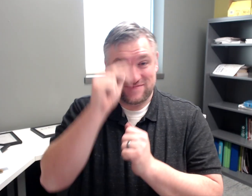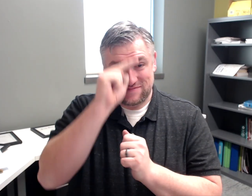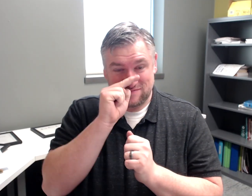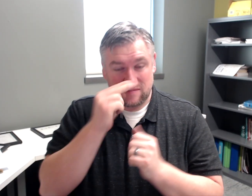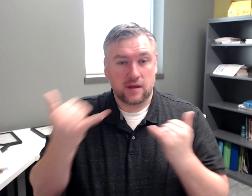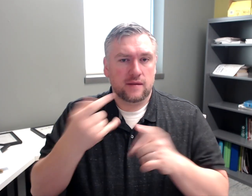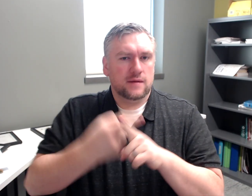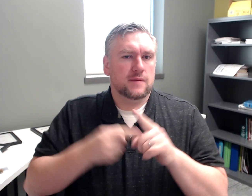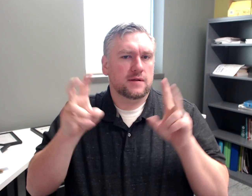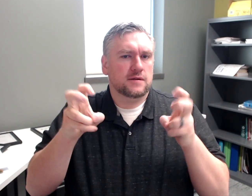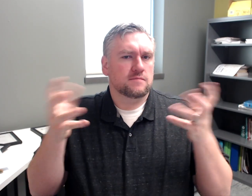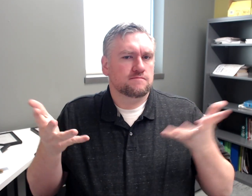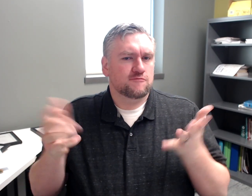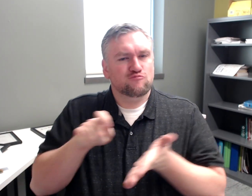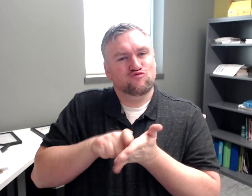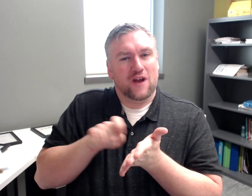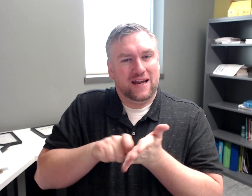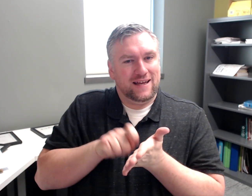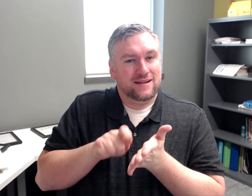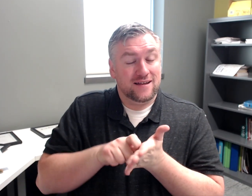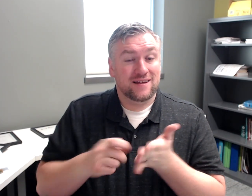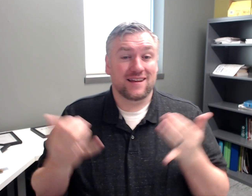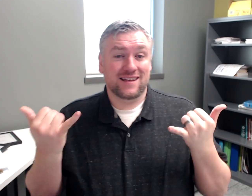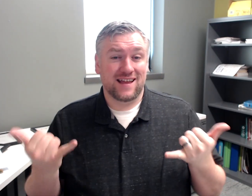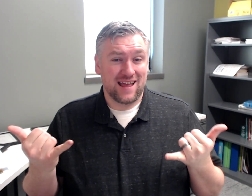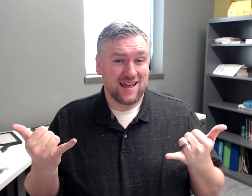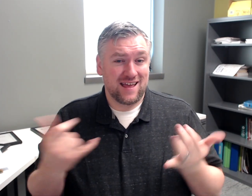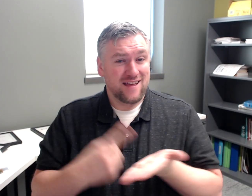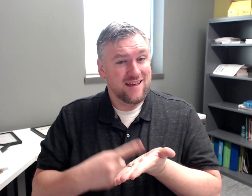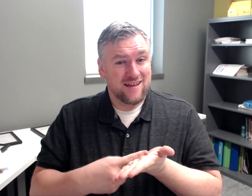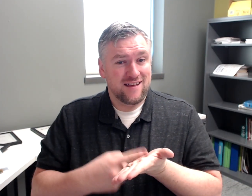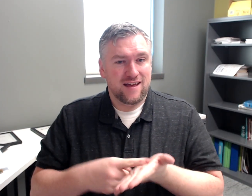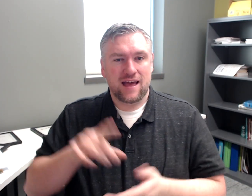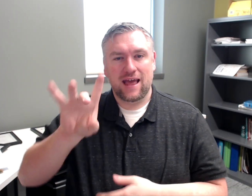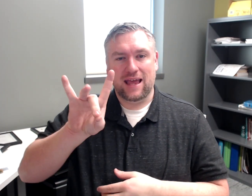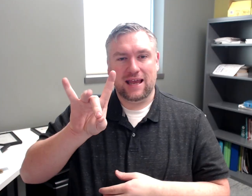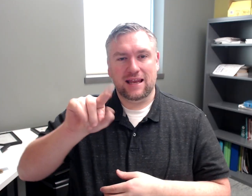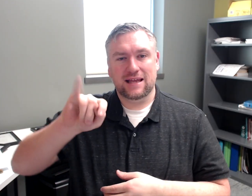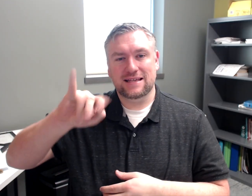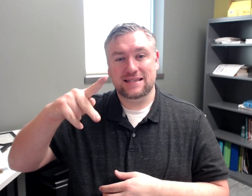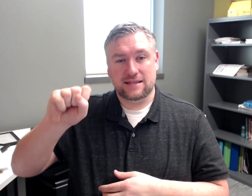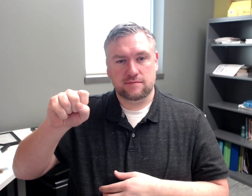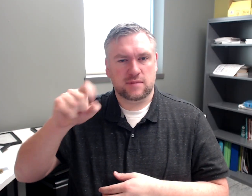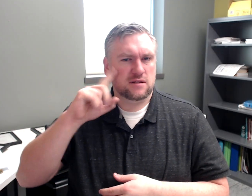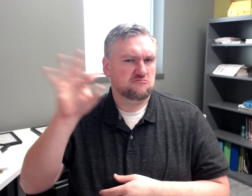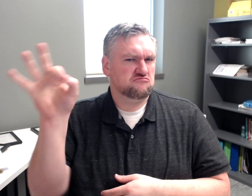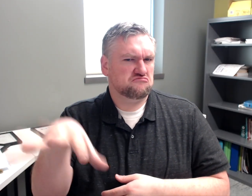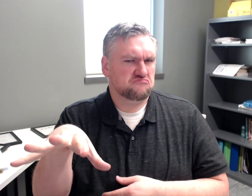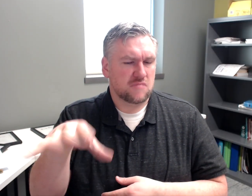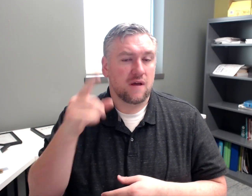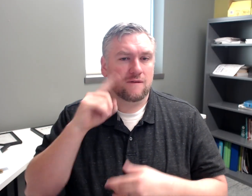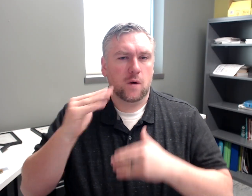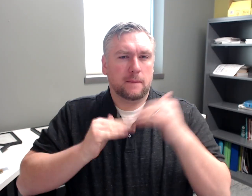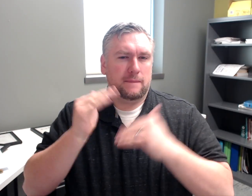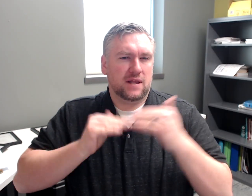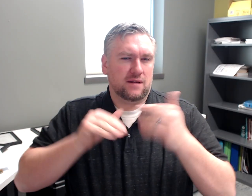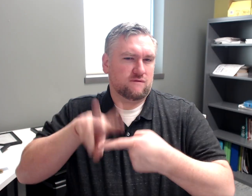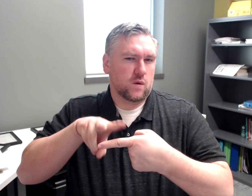Hello and welcome to 5 Minutes with Nate. This month's topic is writing. Today I want to discuss 8 tips for building